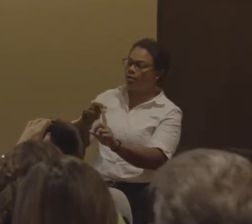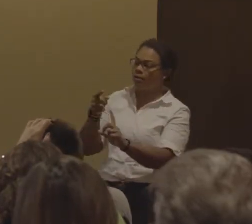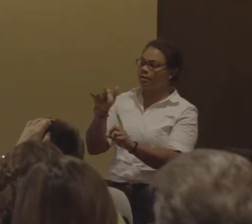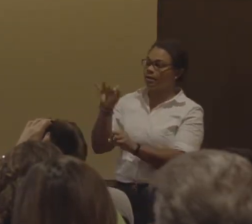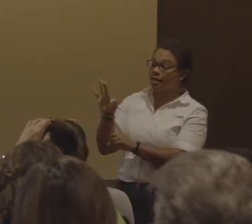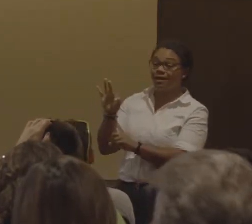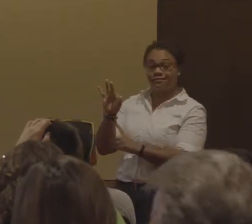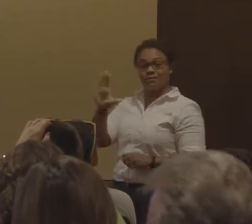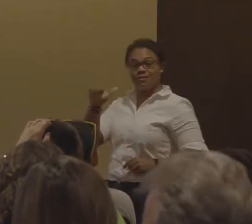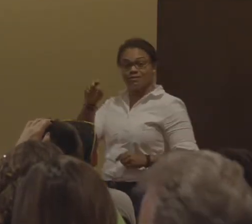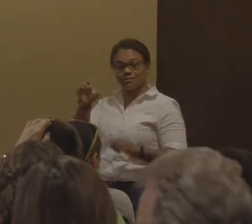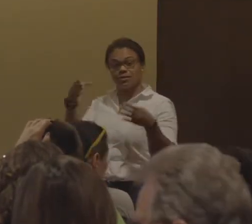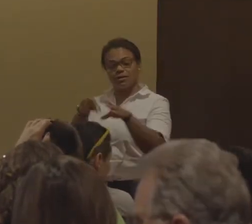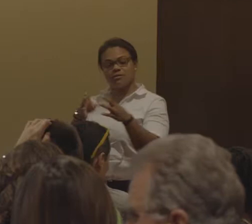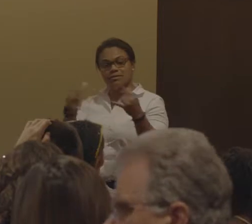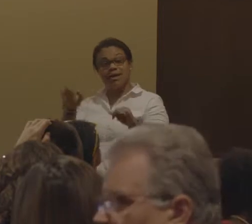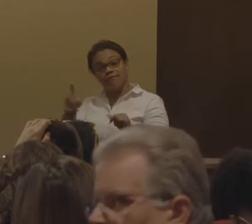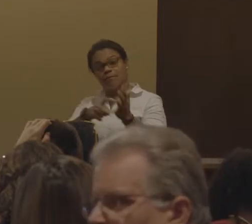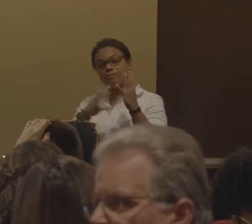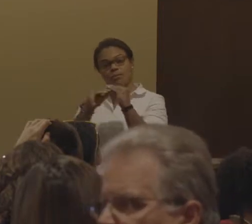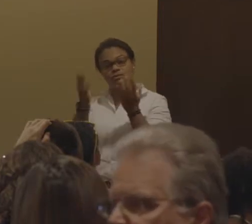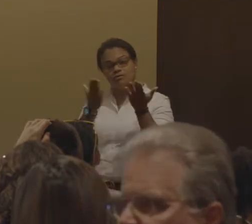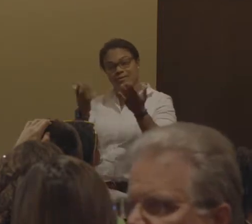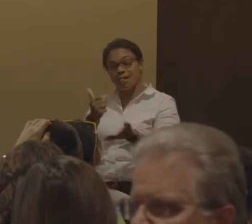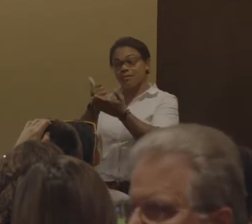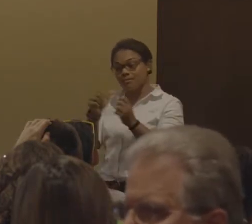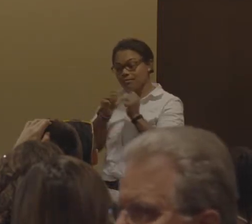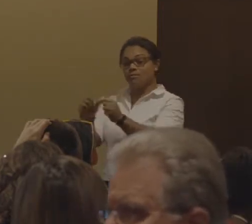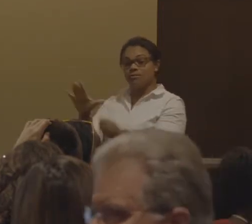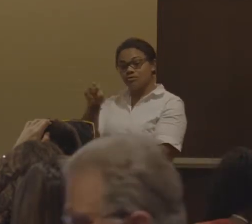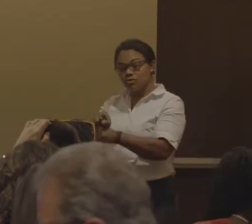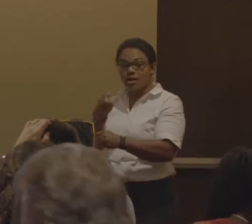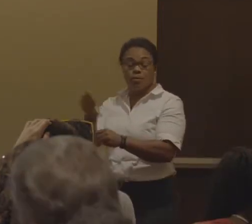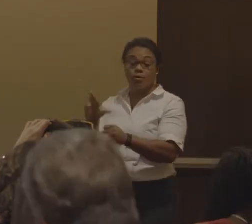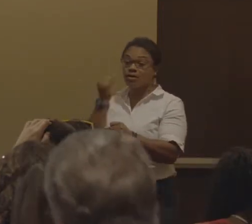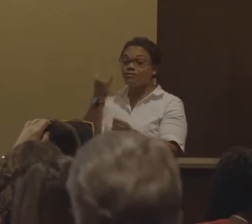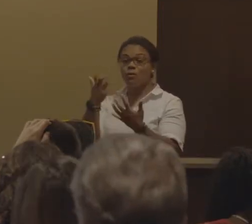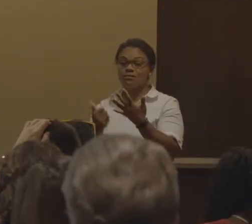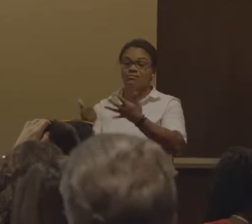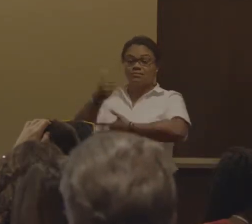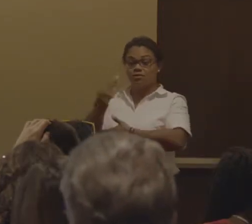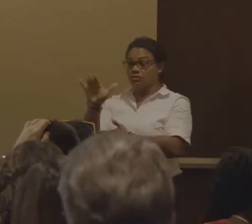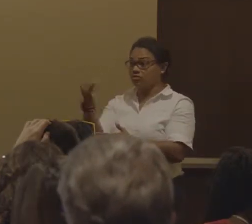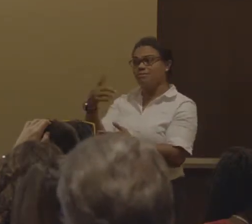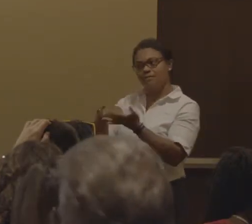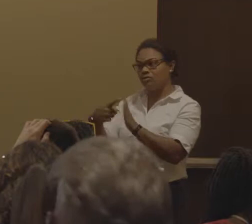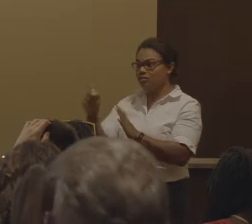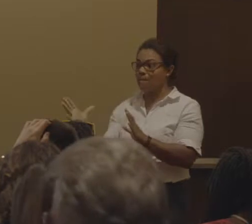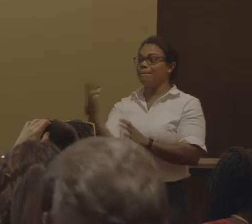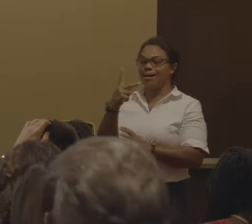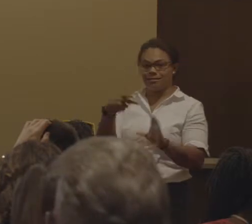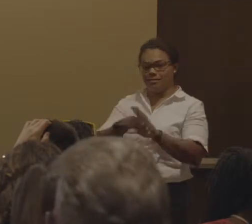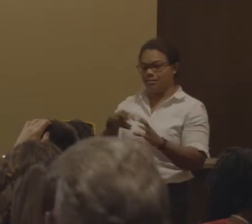even if your case was closed, if you need more services to help you continue or advance in your job, then you need to come back to VR. Right,